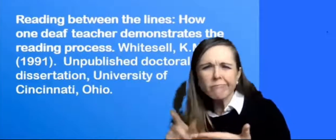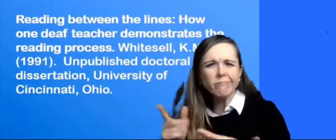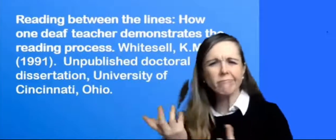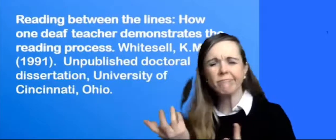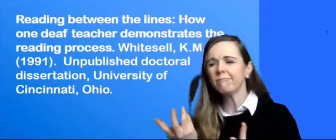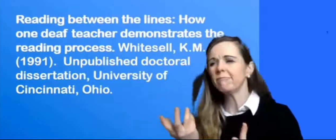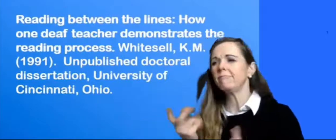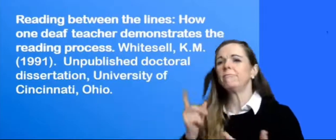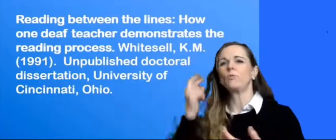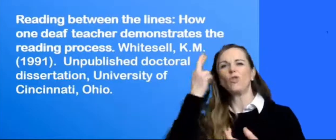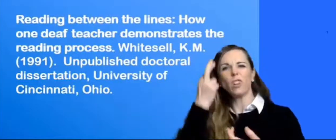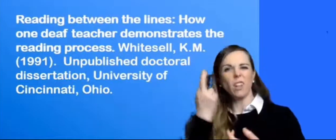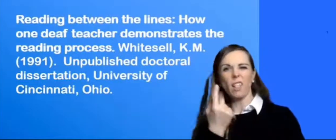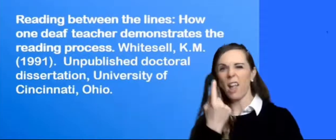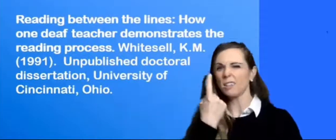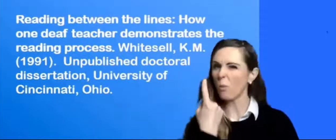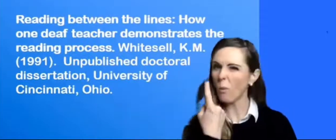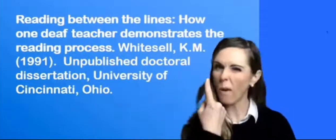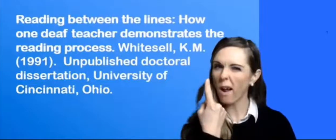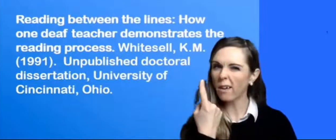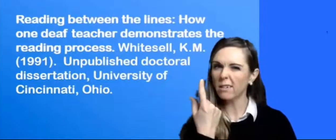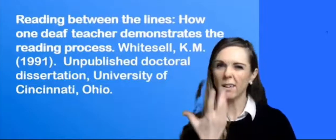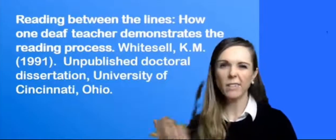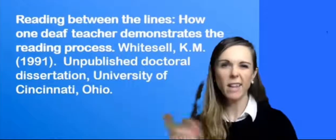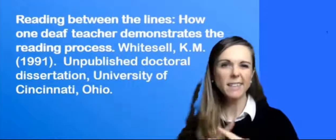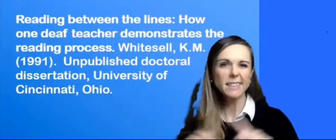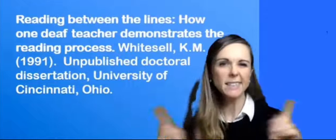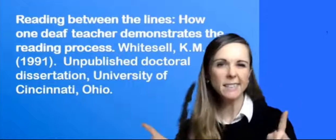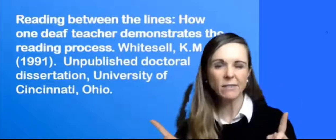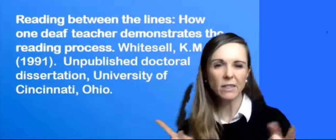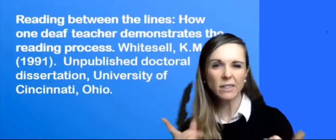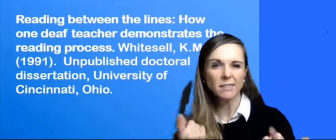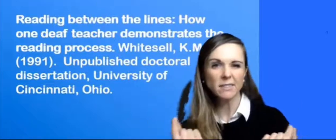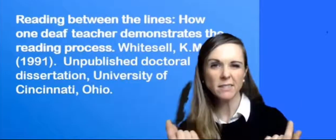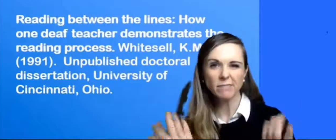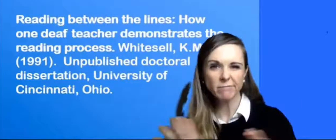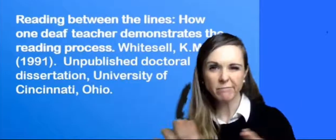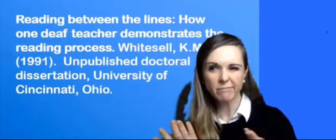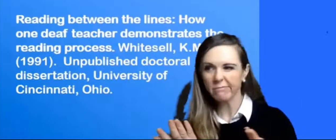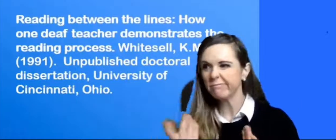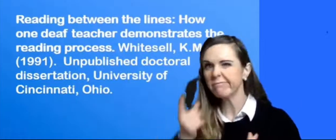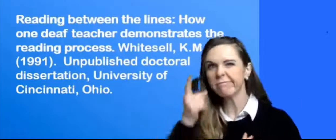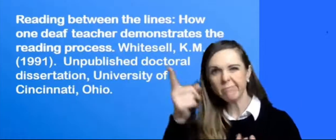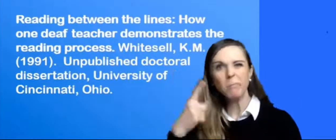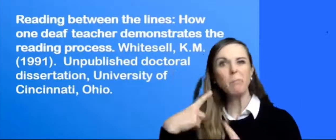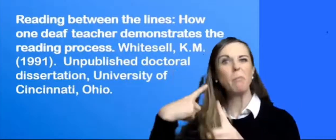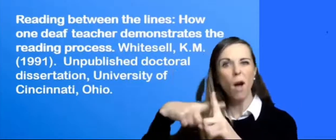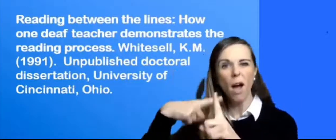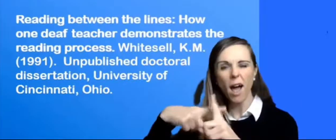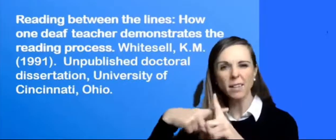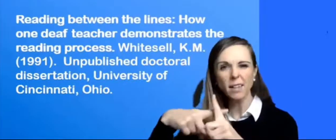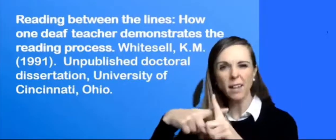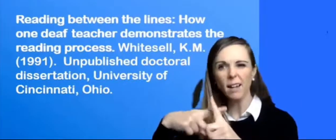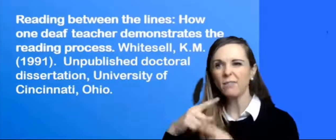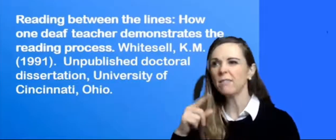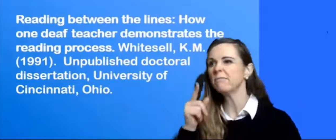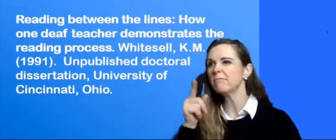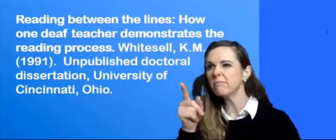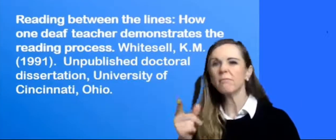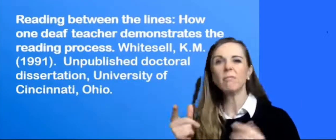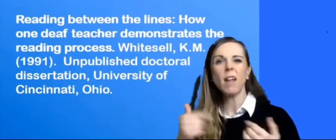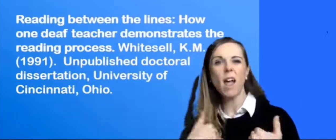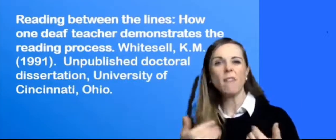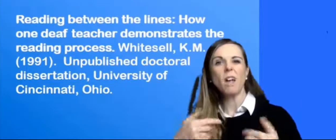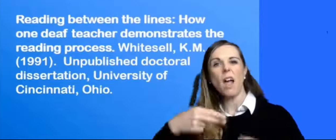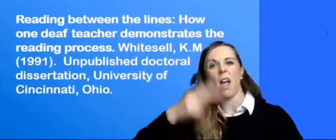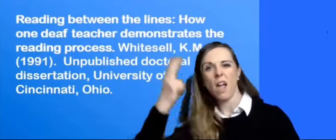spent time with her and studied her mannerisms and what she was doing in her classroom, she realized that the one big difference with this